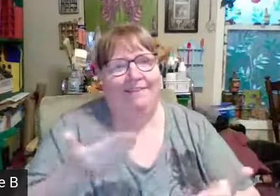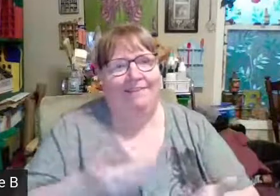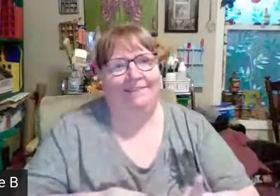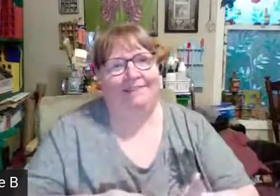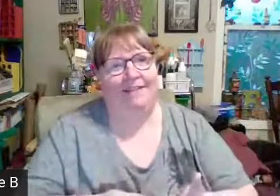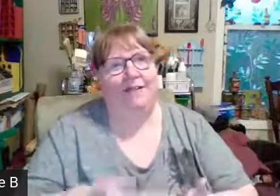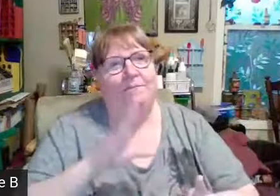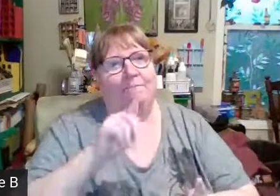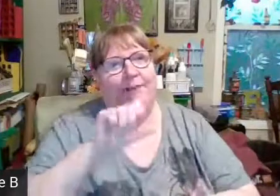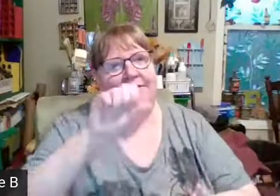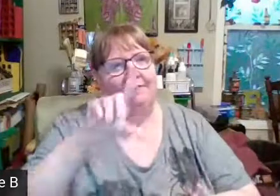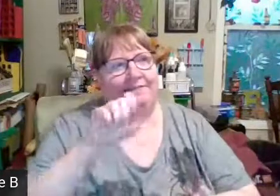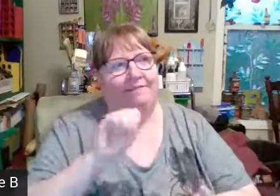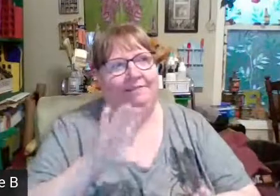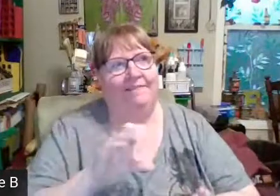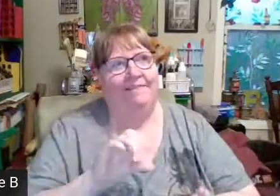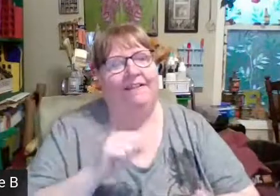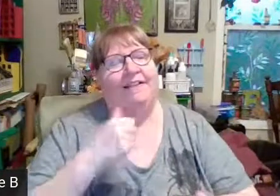If you don't have those things, that's what we need in there.